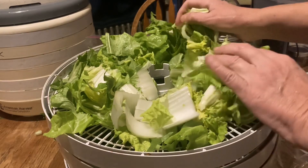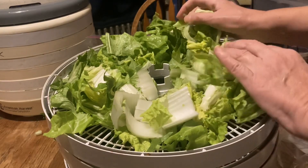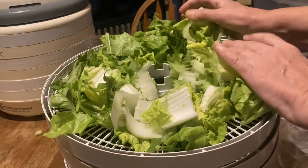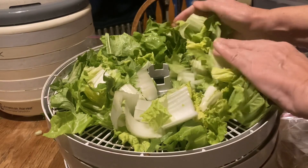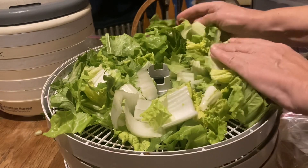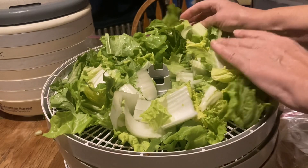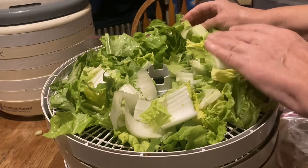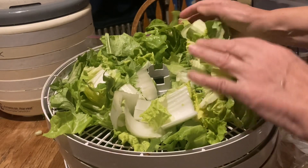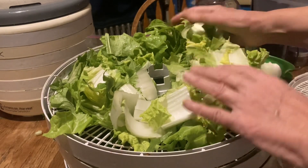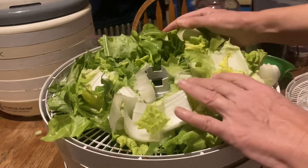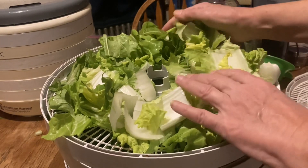as new.